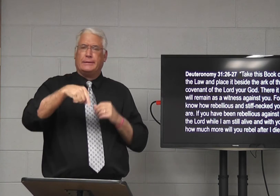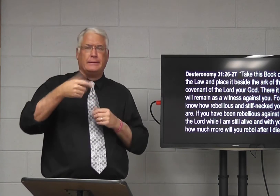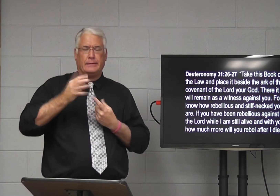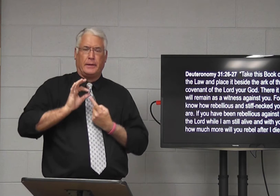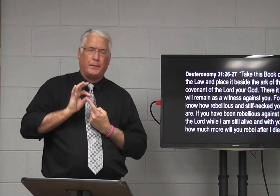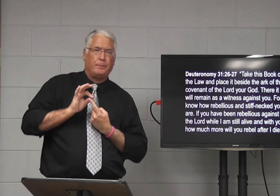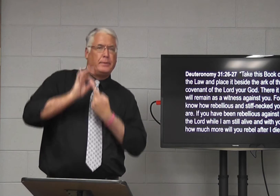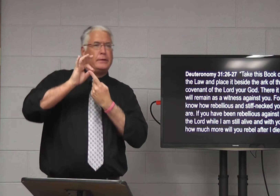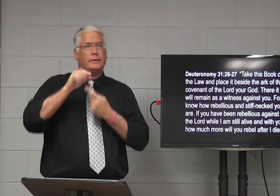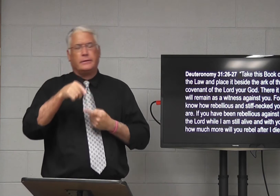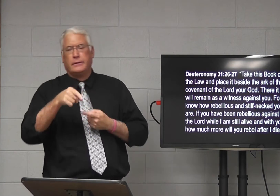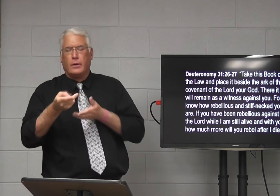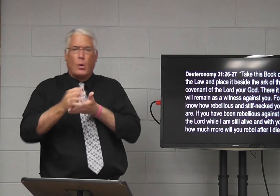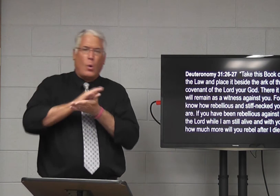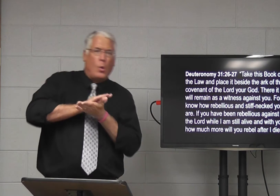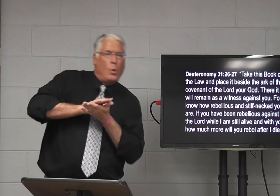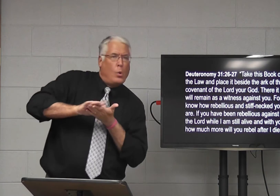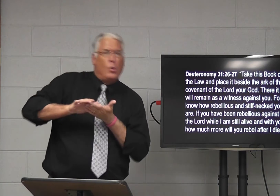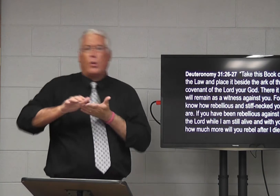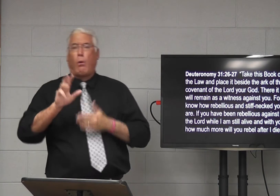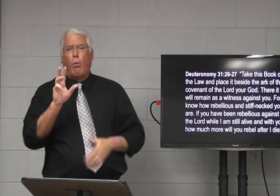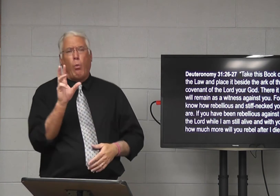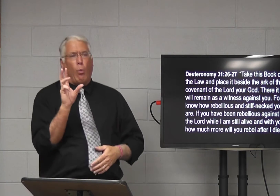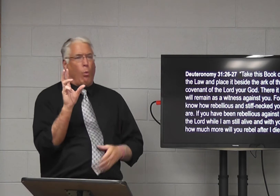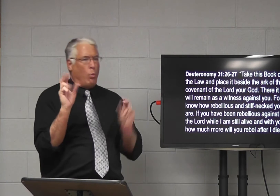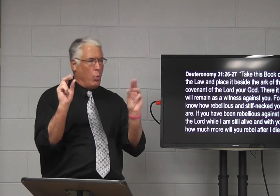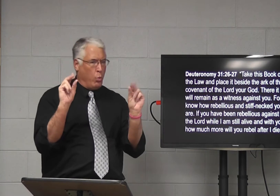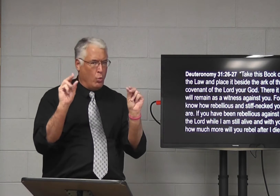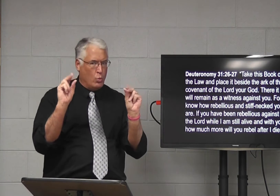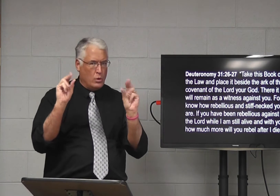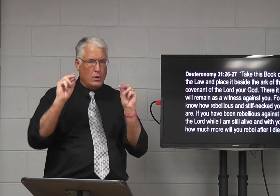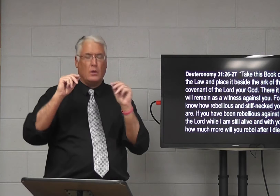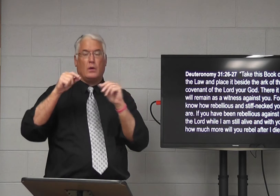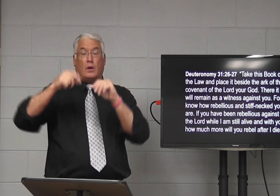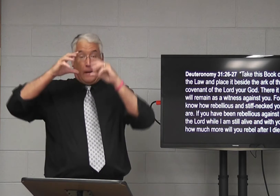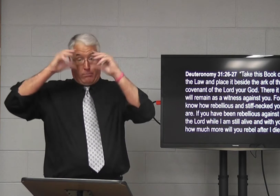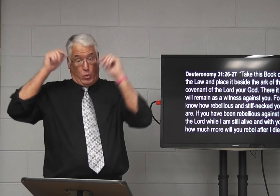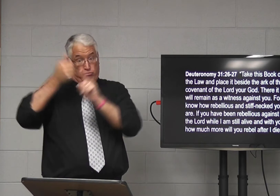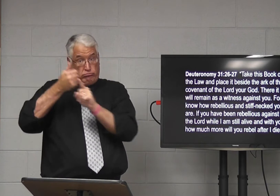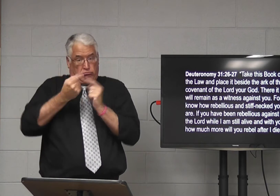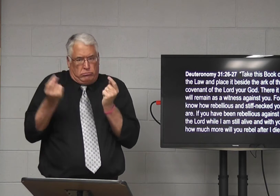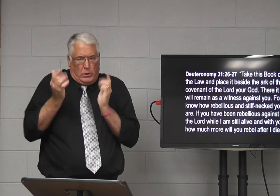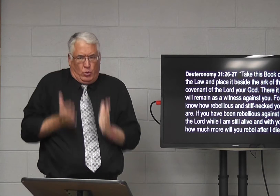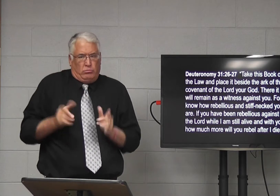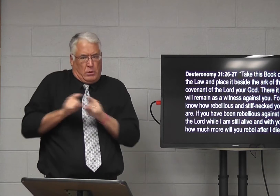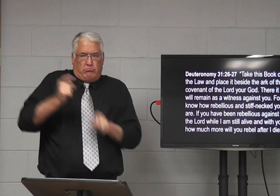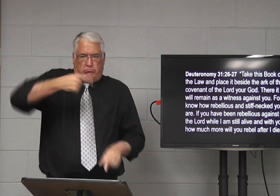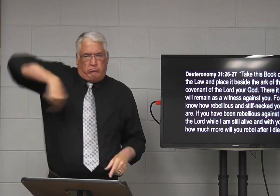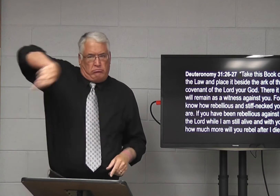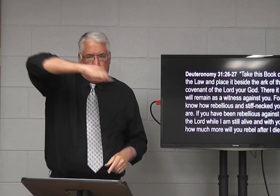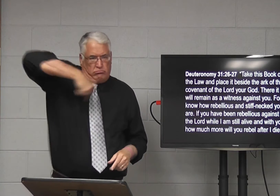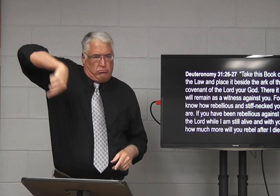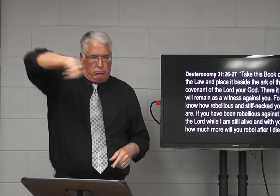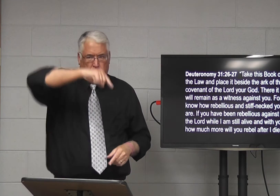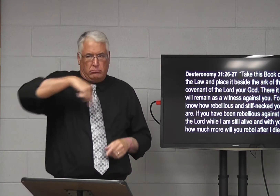it seems like Moses was special and holy. No, Moses himself was a sinner just like